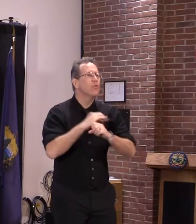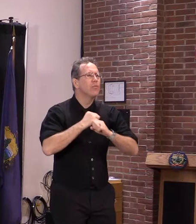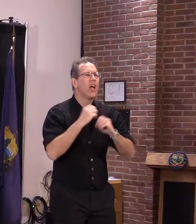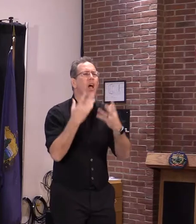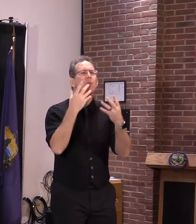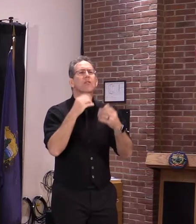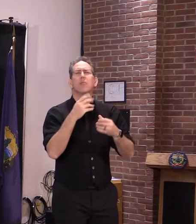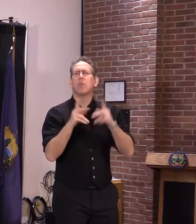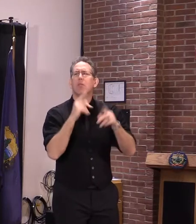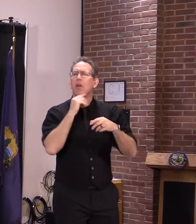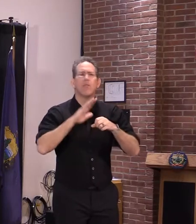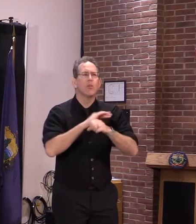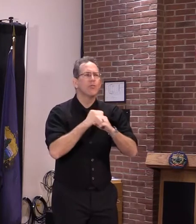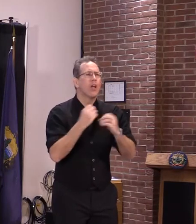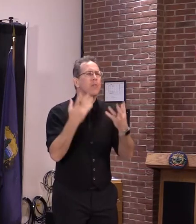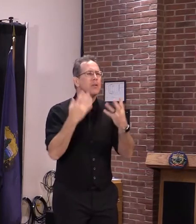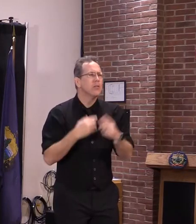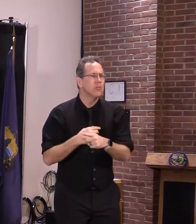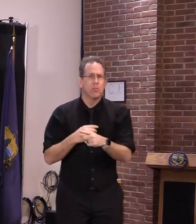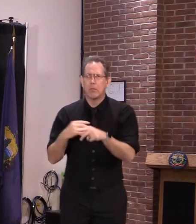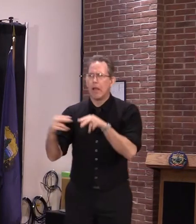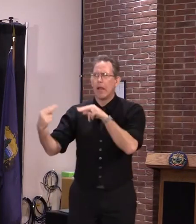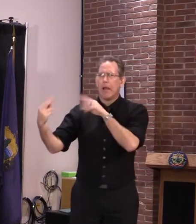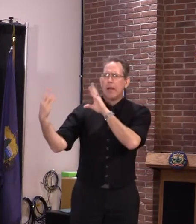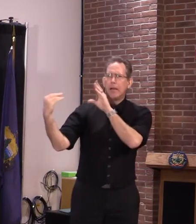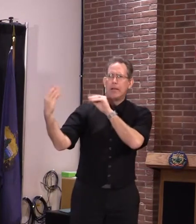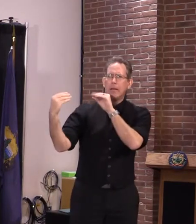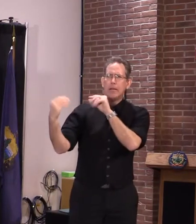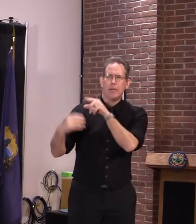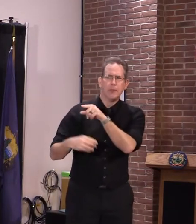pulling that off the top of my head. Maybe Commissioner Pichet can give